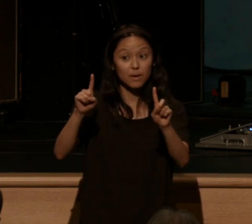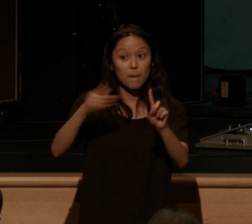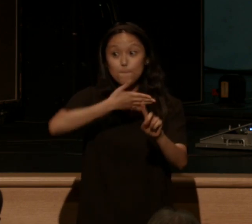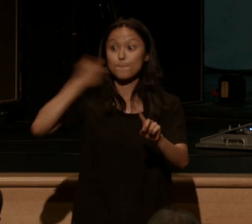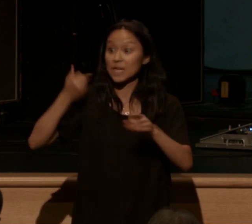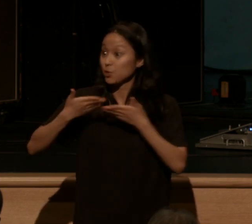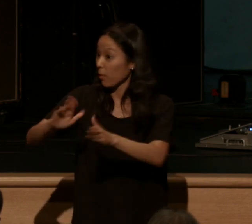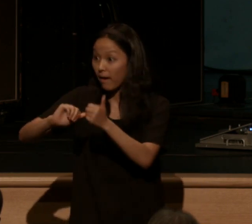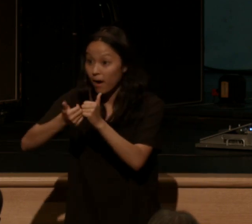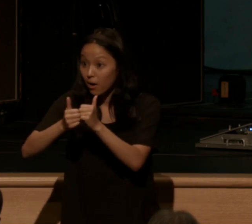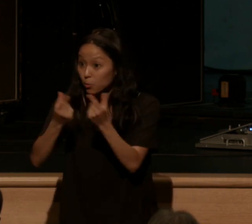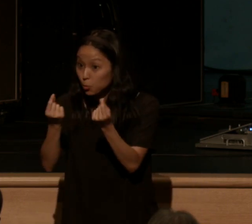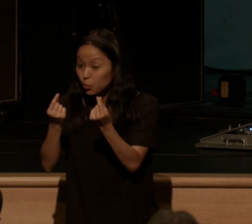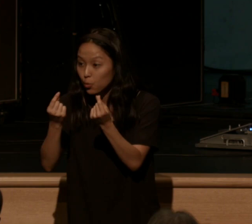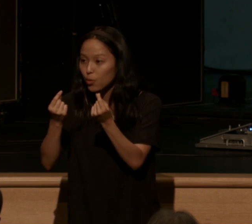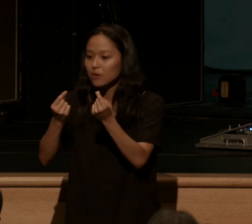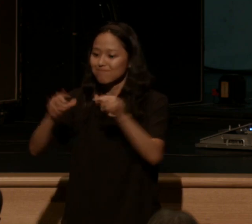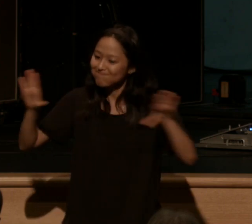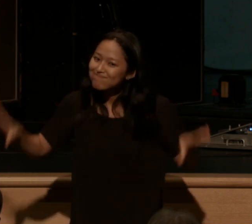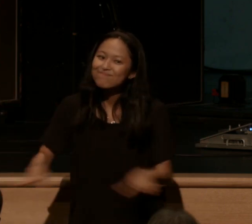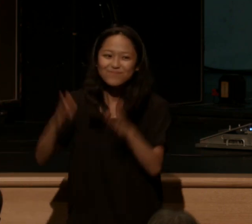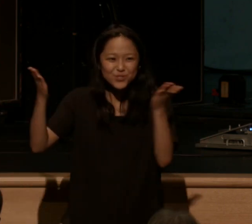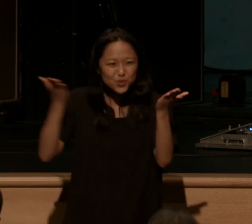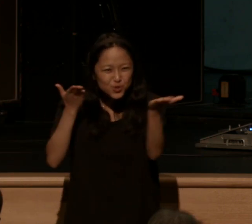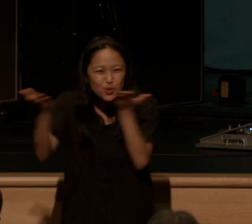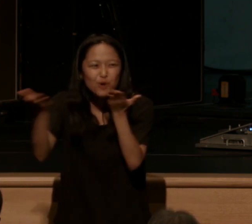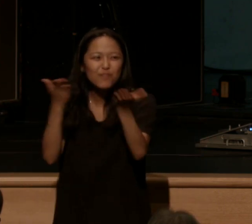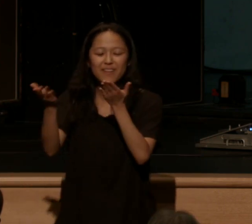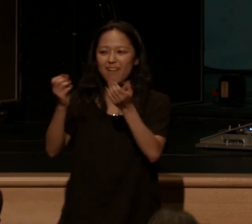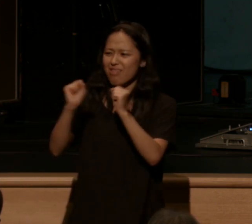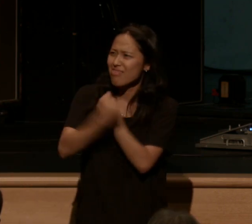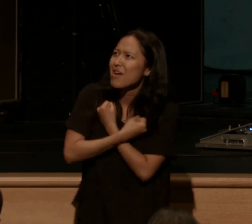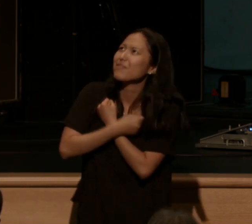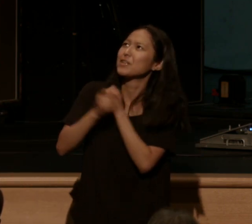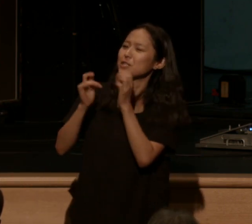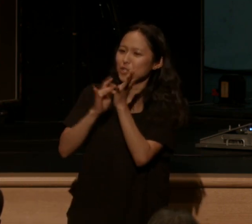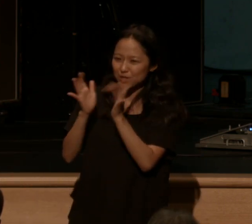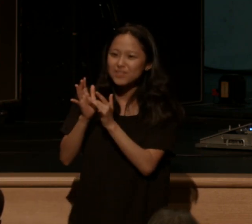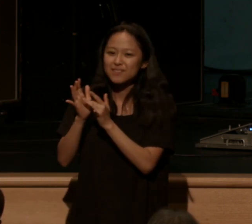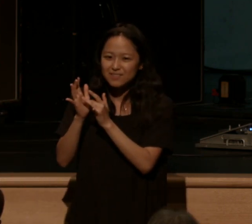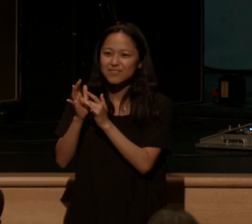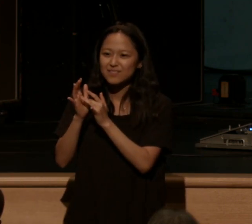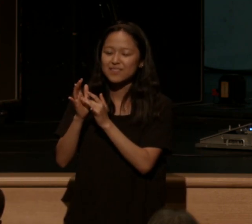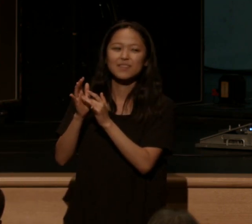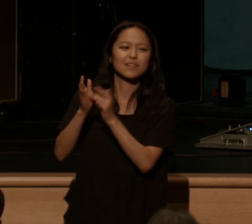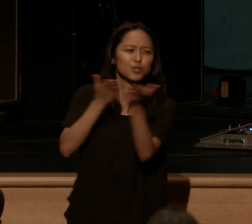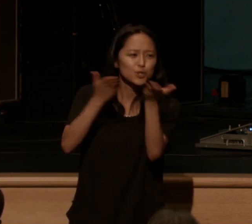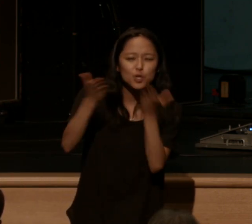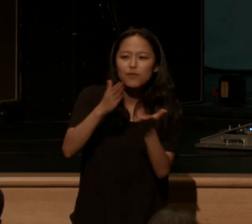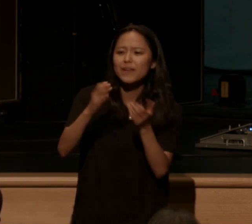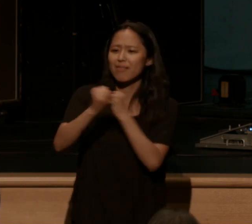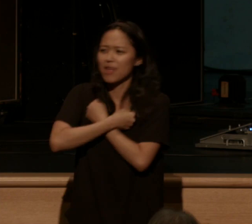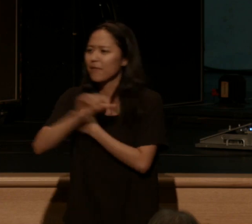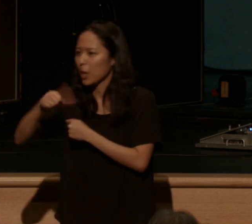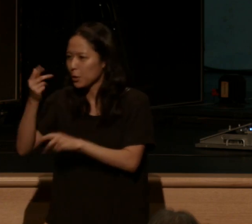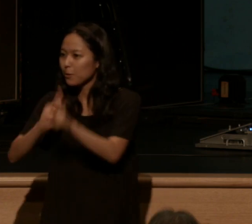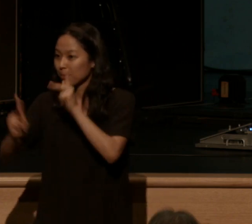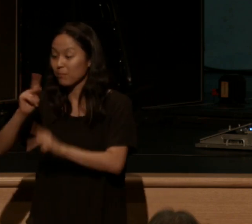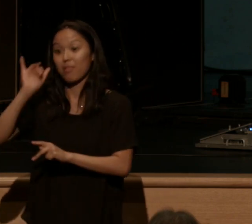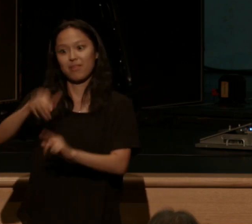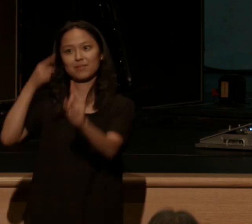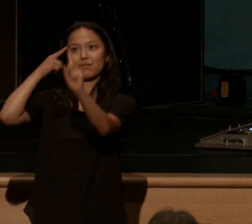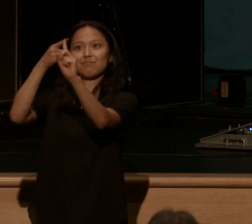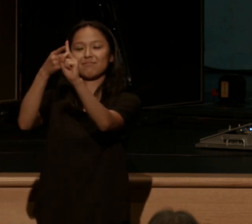is actively serving and loving him in the gospel of Jesus Christ to as many people as we can. And hence, that is the